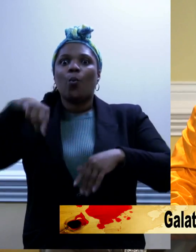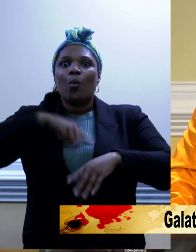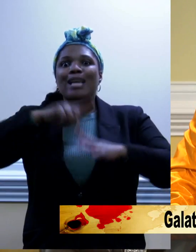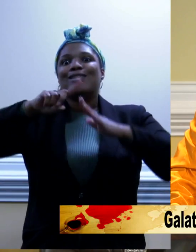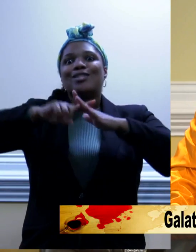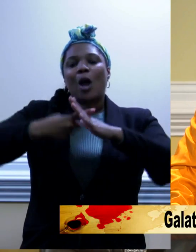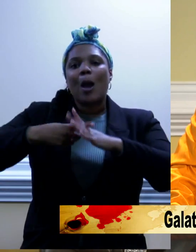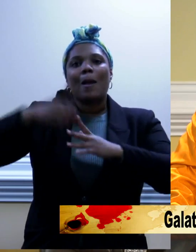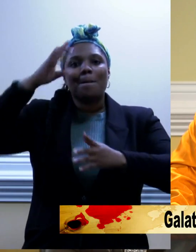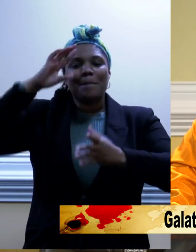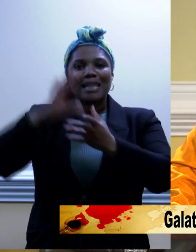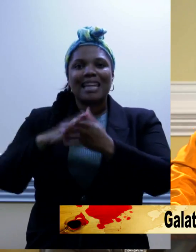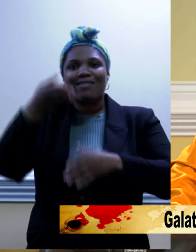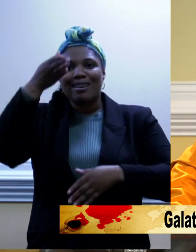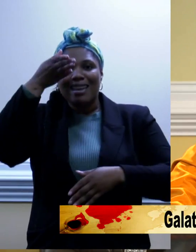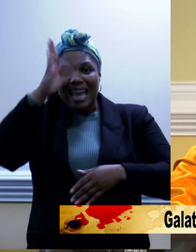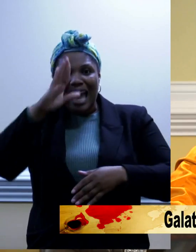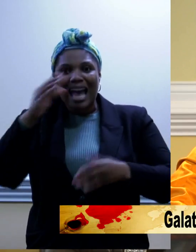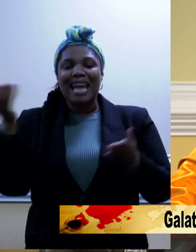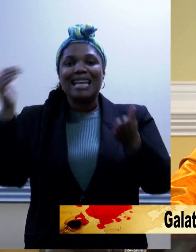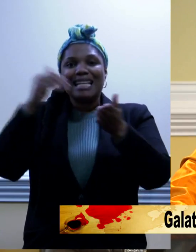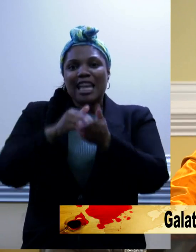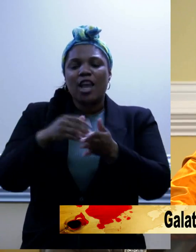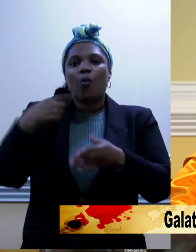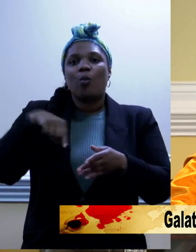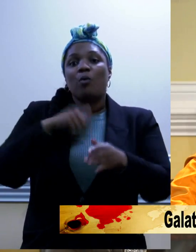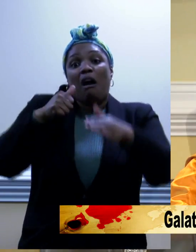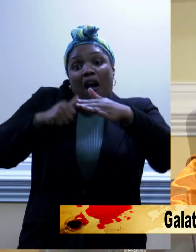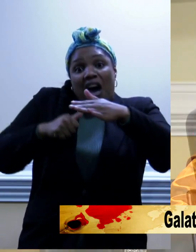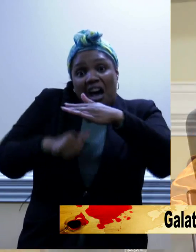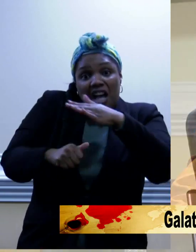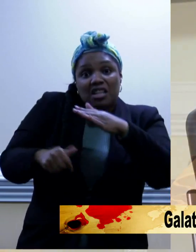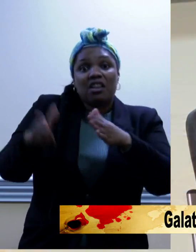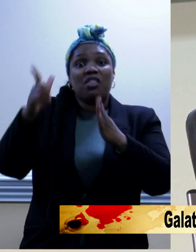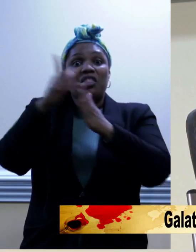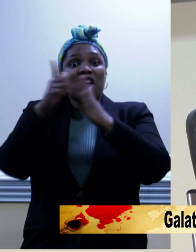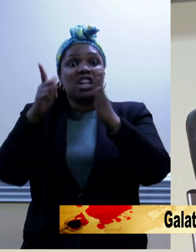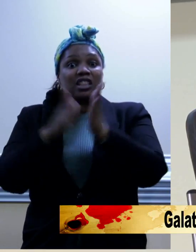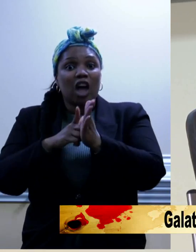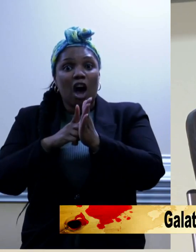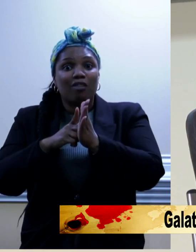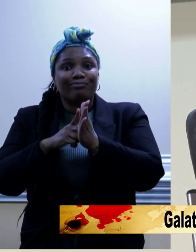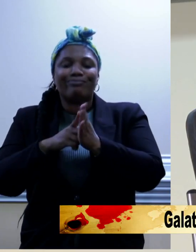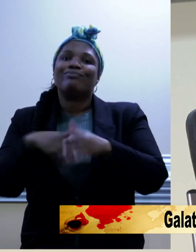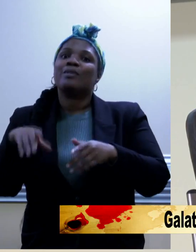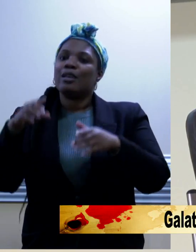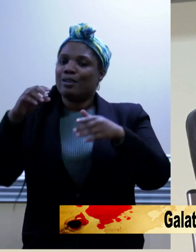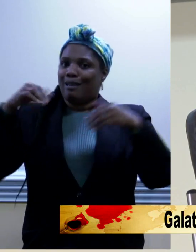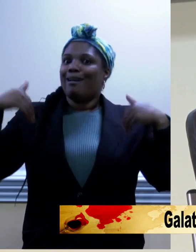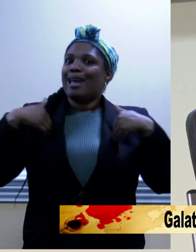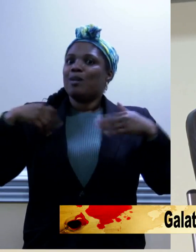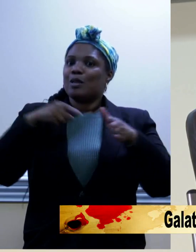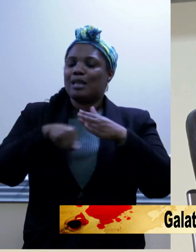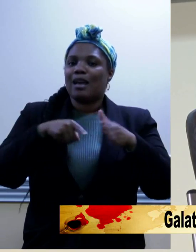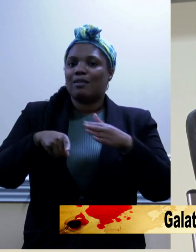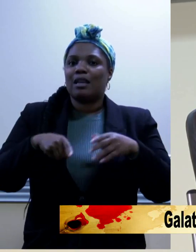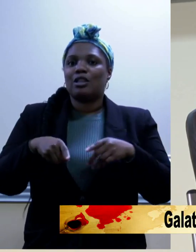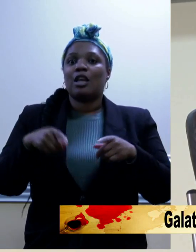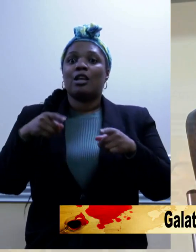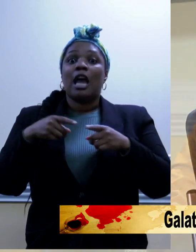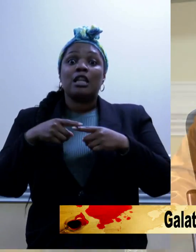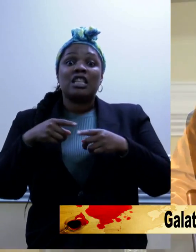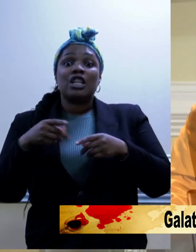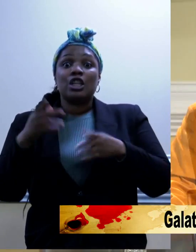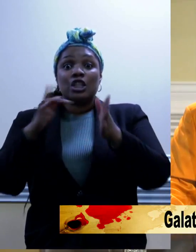God again, we was kept under the law. Go ahead and read. Shut up until the faith which shall afterwards be revealed. Until